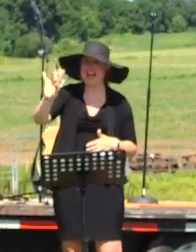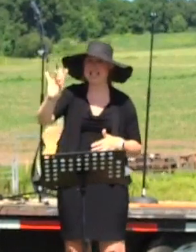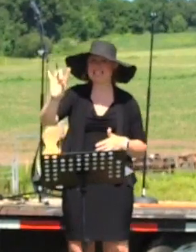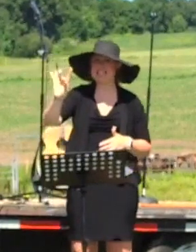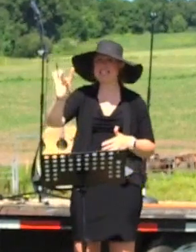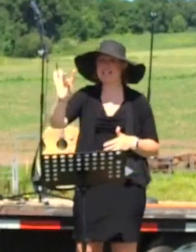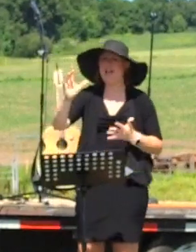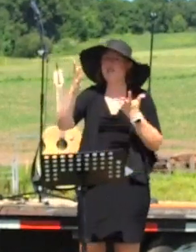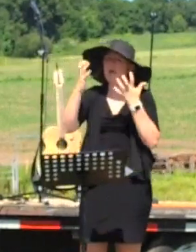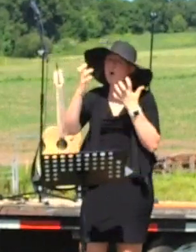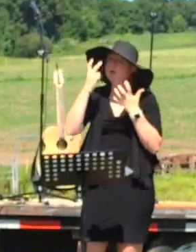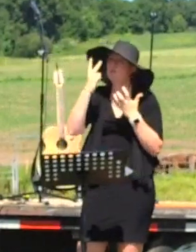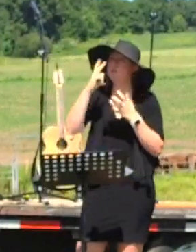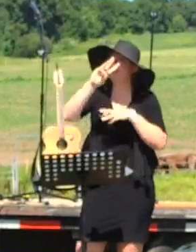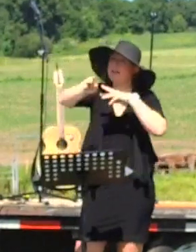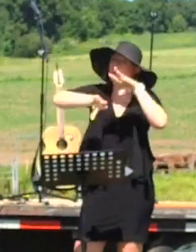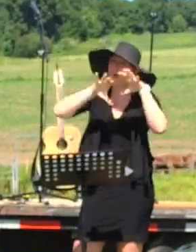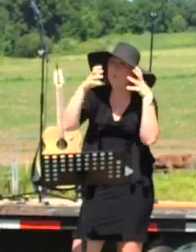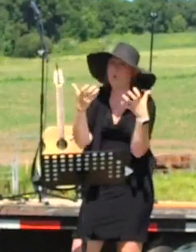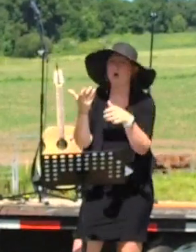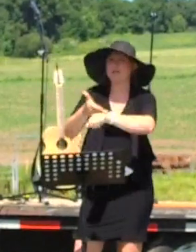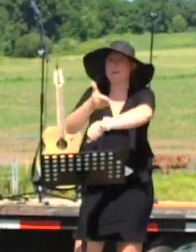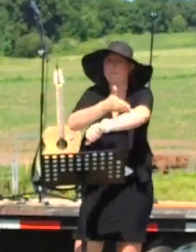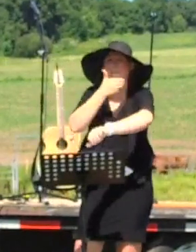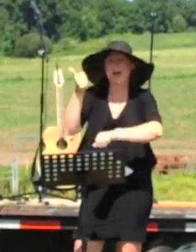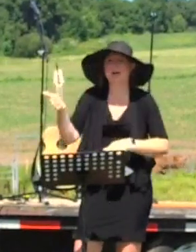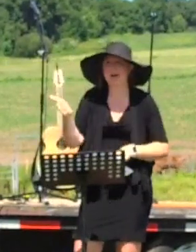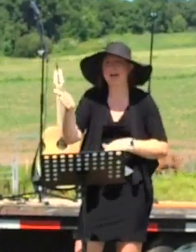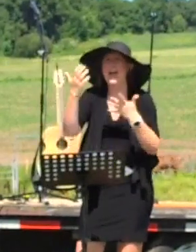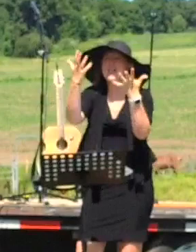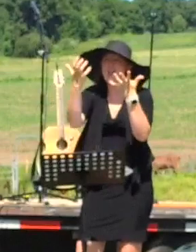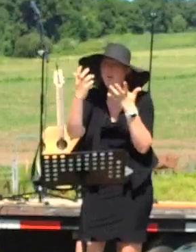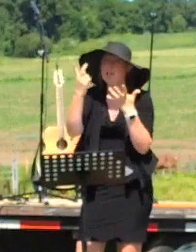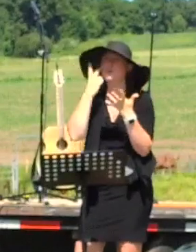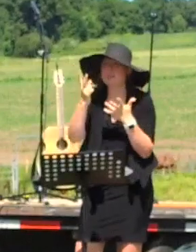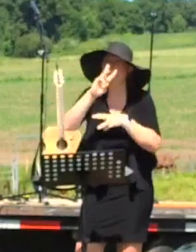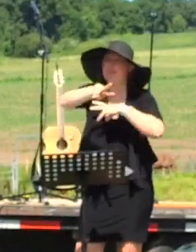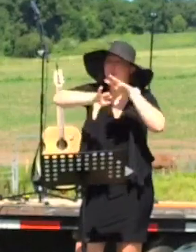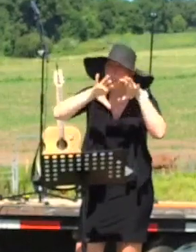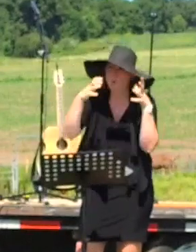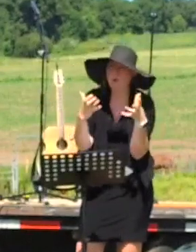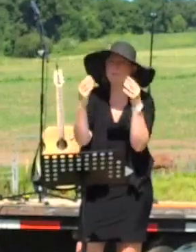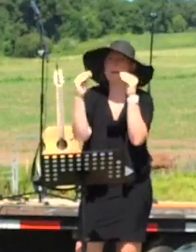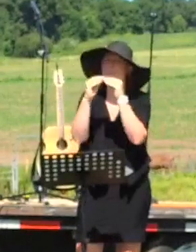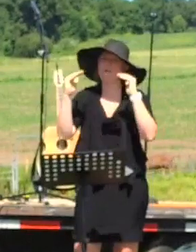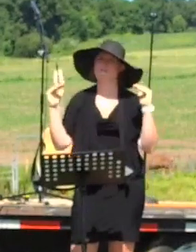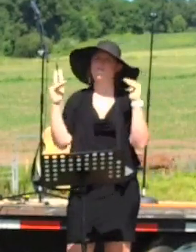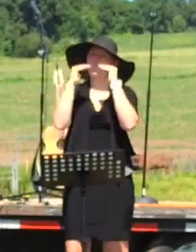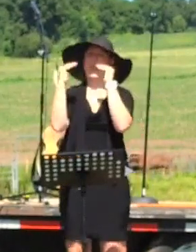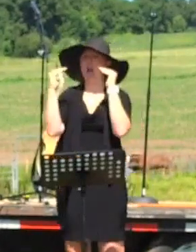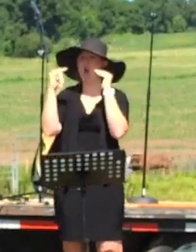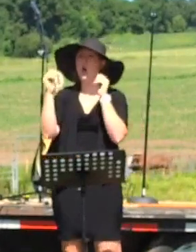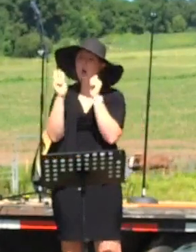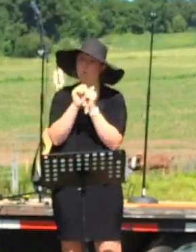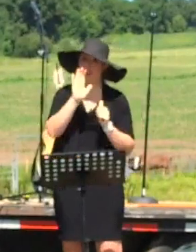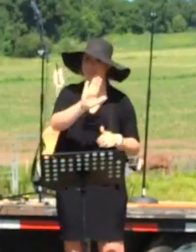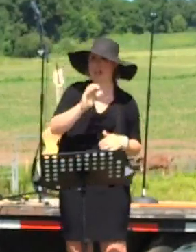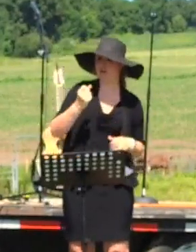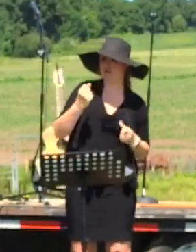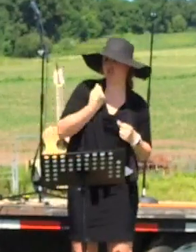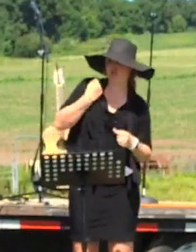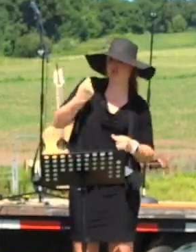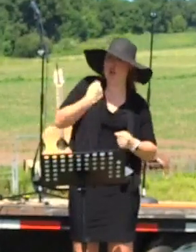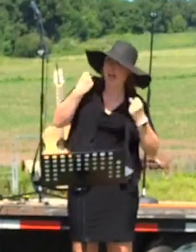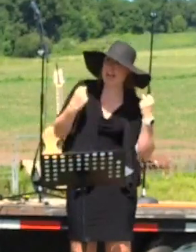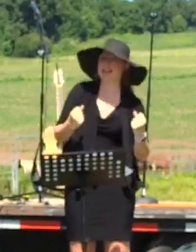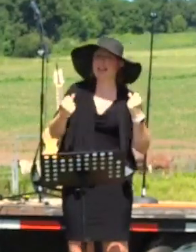to see the world be better. They want to see the world be more just. And with their strength, they have the opportunity to